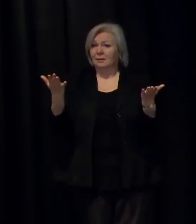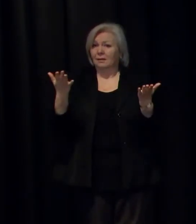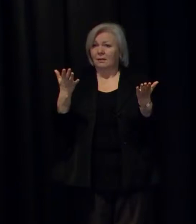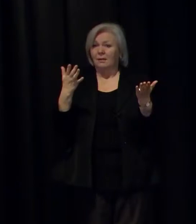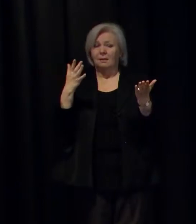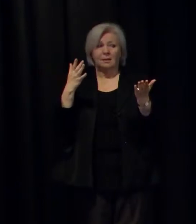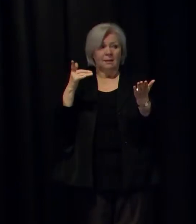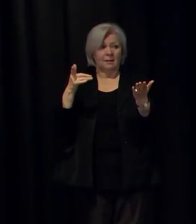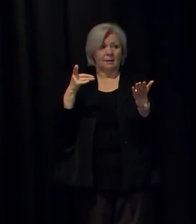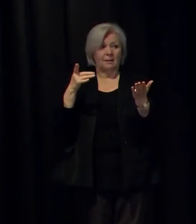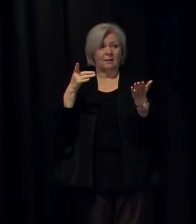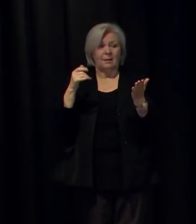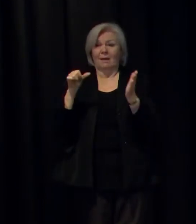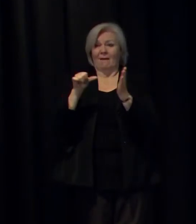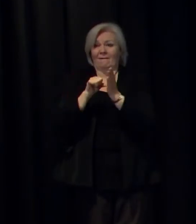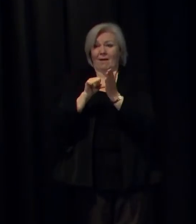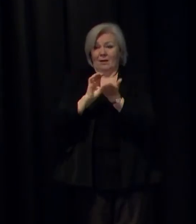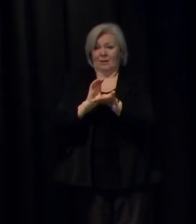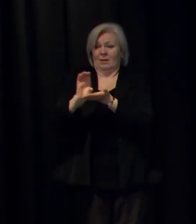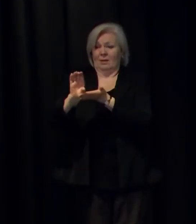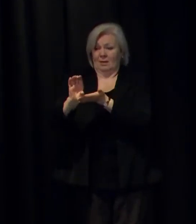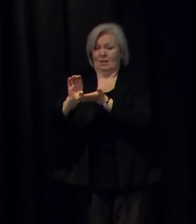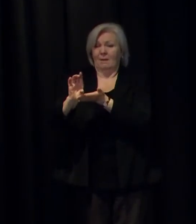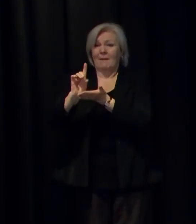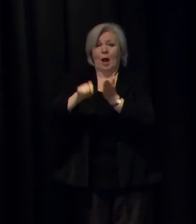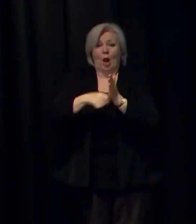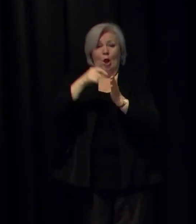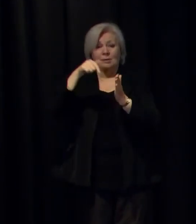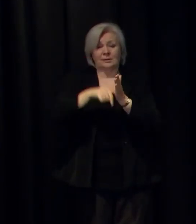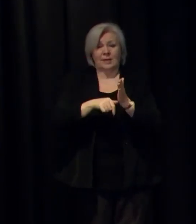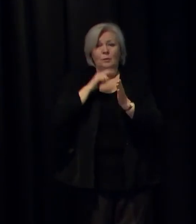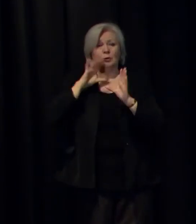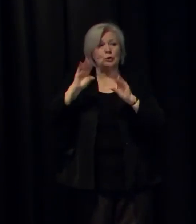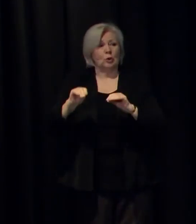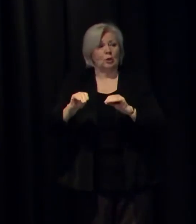financial support, but it's ending when lockdowns end. So